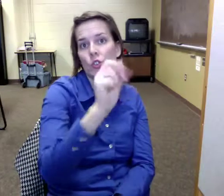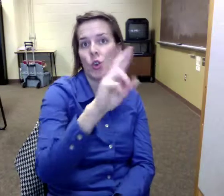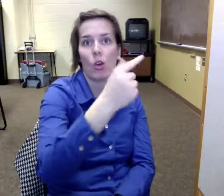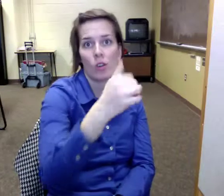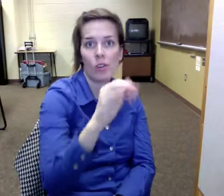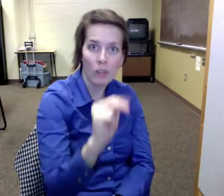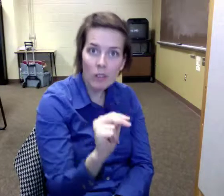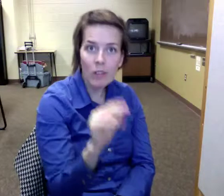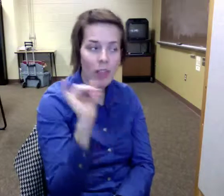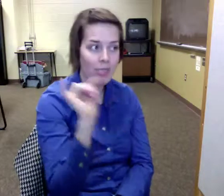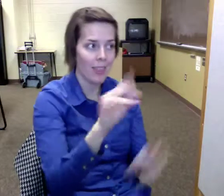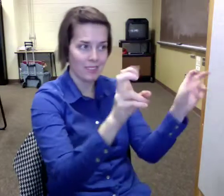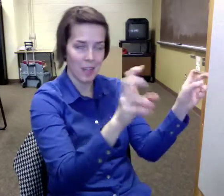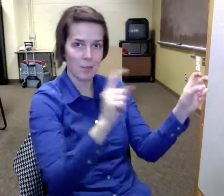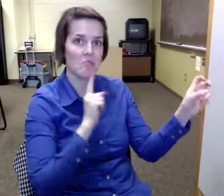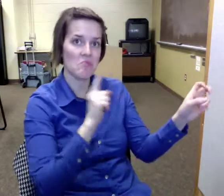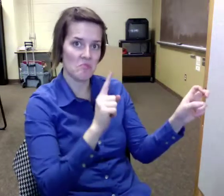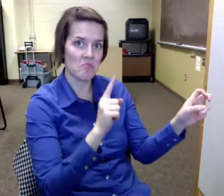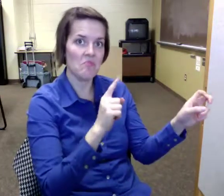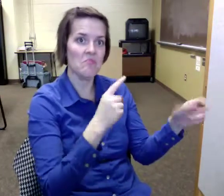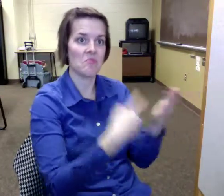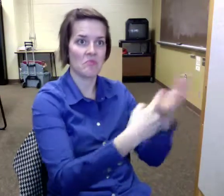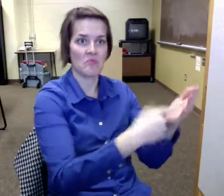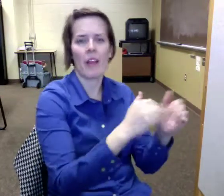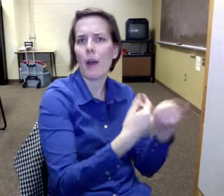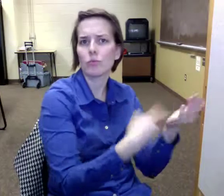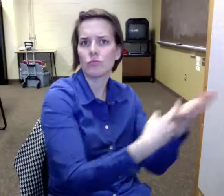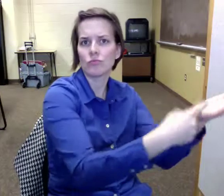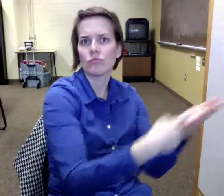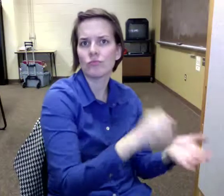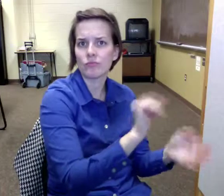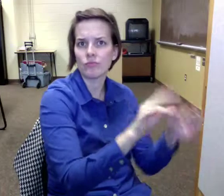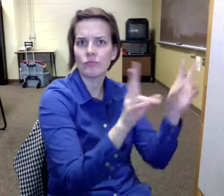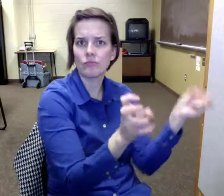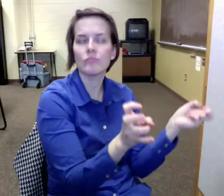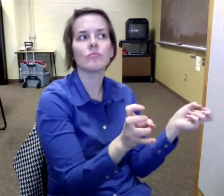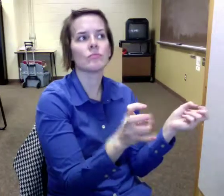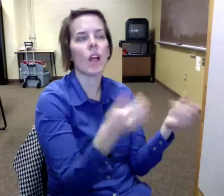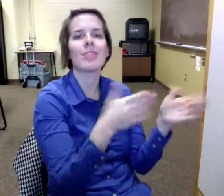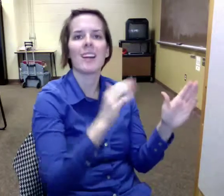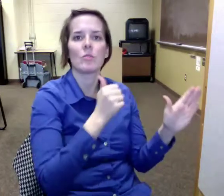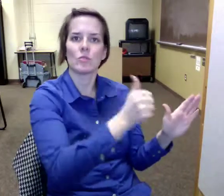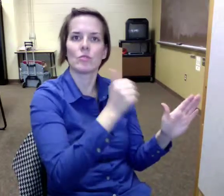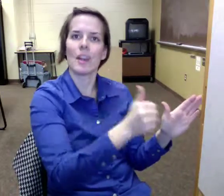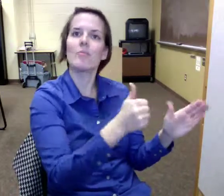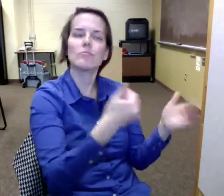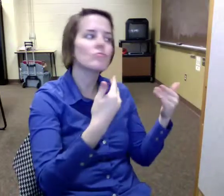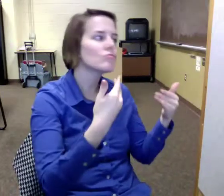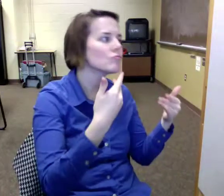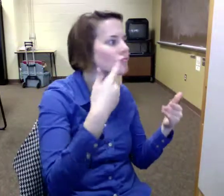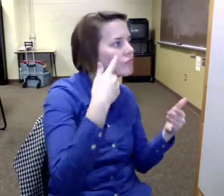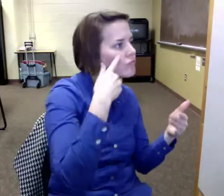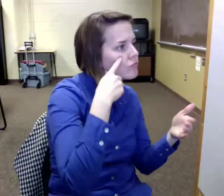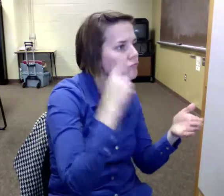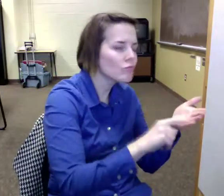discussed in, and you're allowing yourself then to go and define words that are not familiar to you. So when you start reading more in depth on a particular topic,